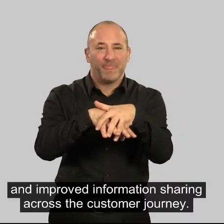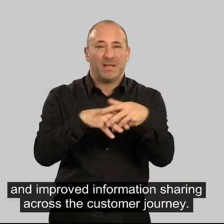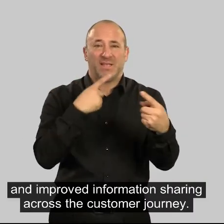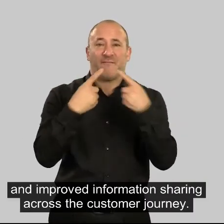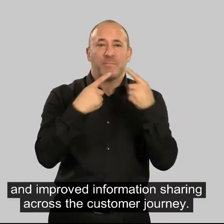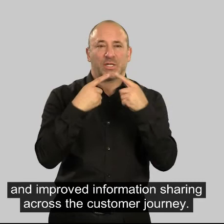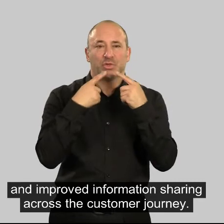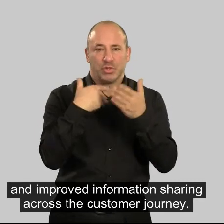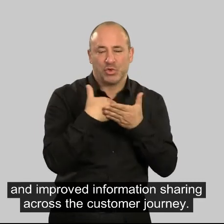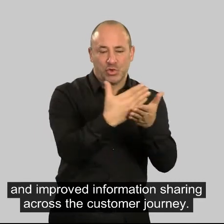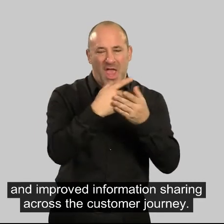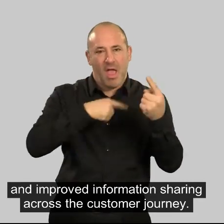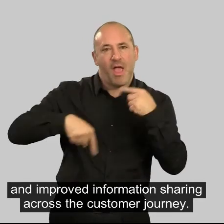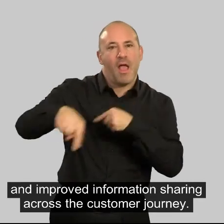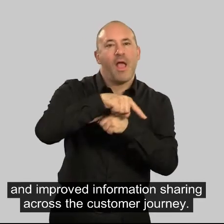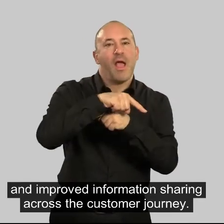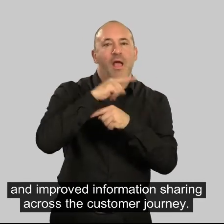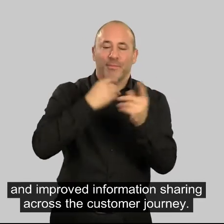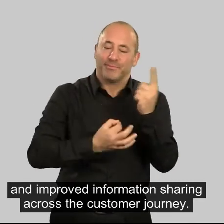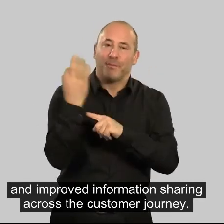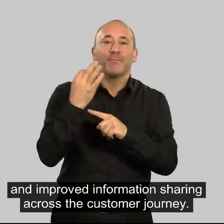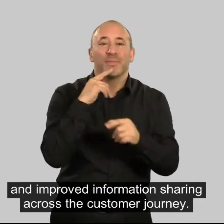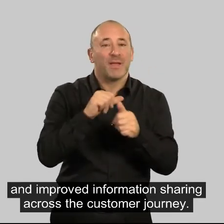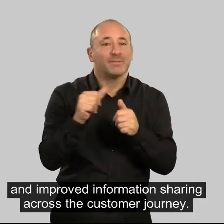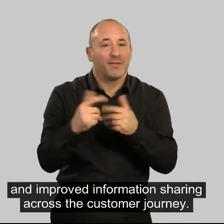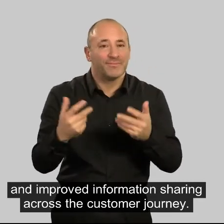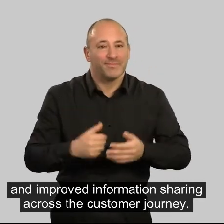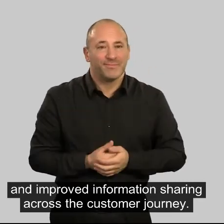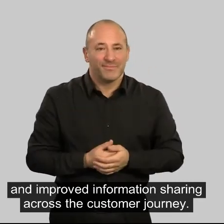information sharing across the customer journey.